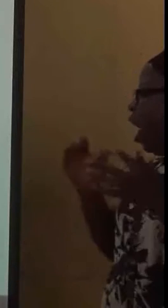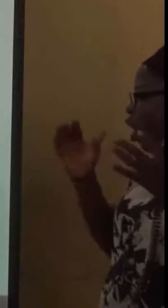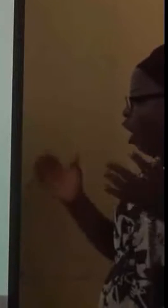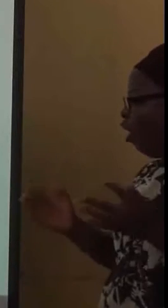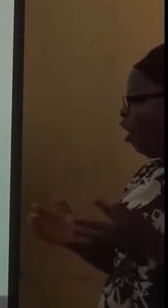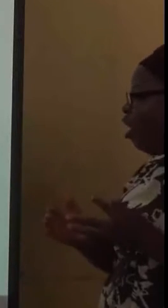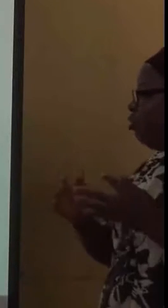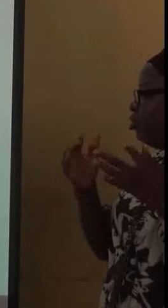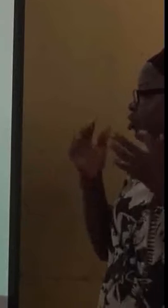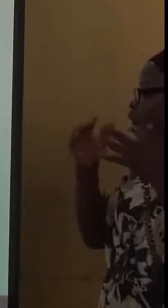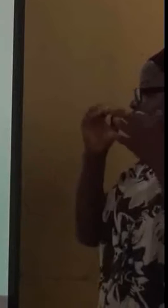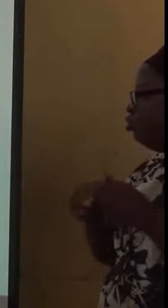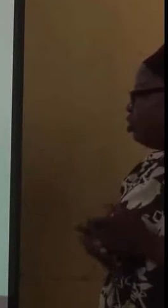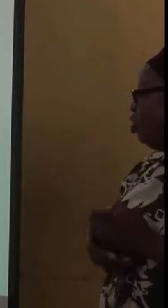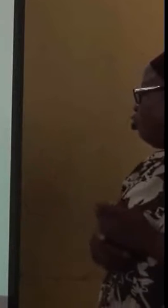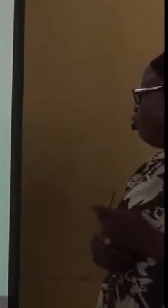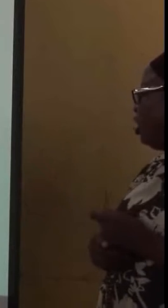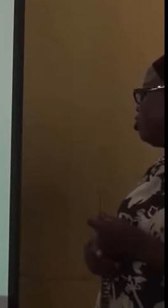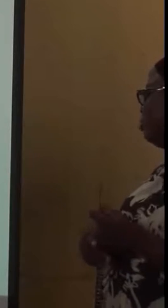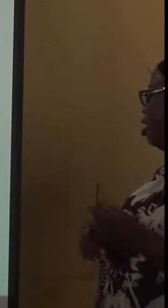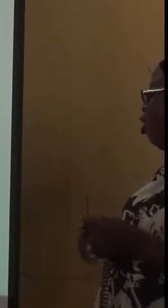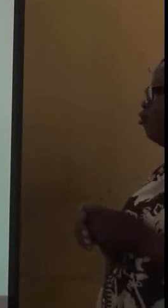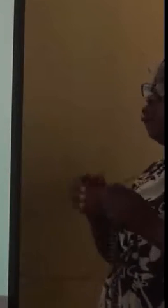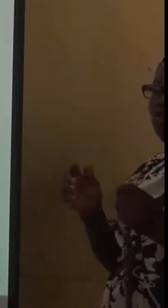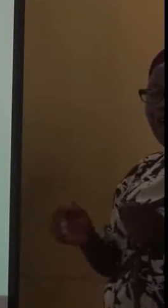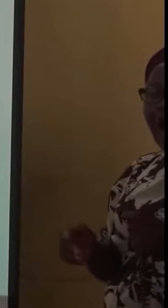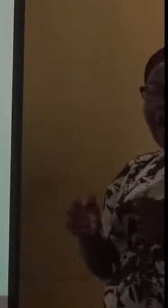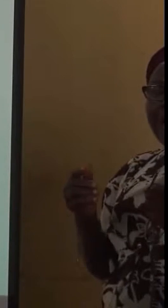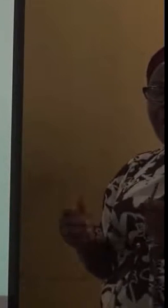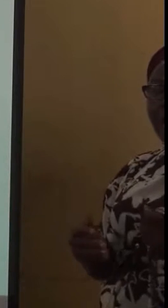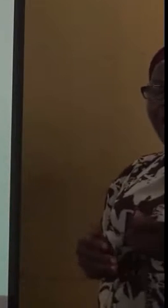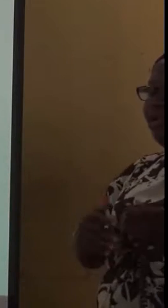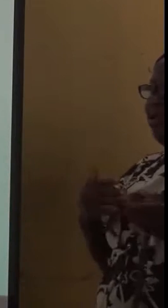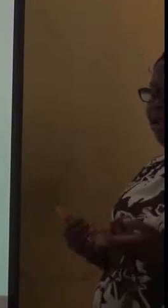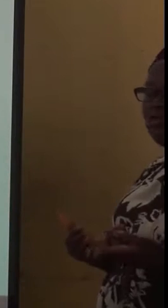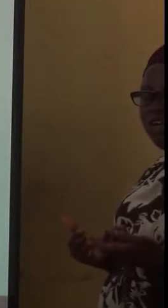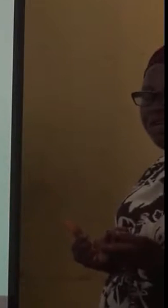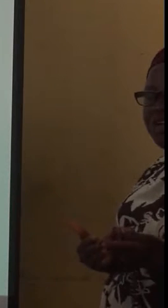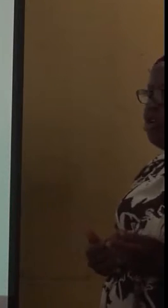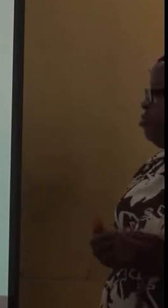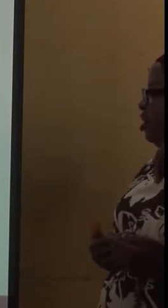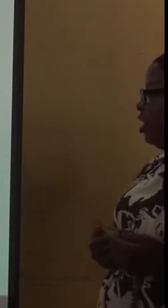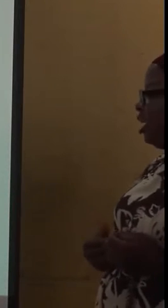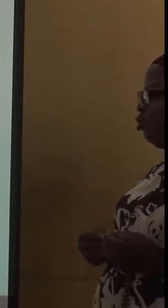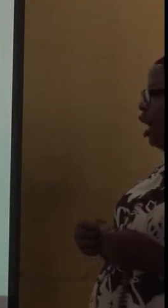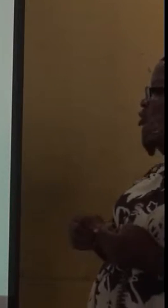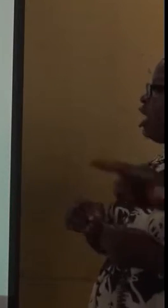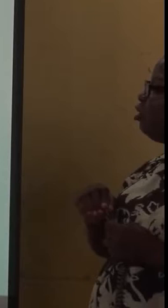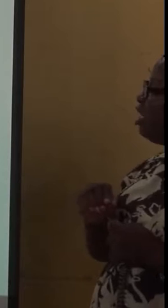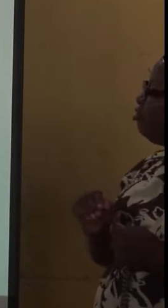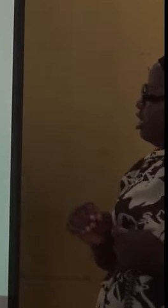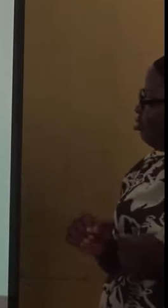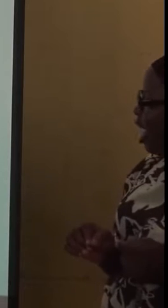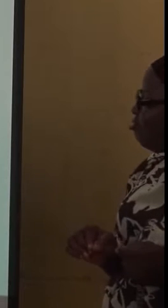connectors are also used to connect some types of local area networking. Meaning that you can